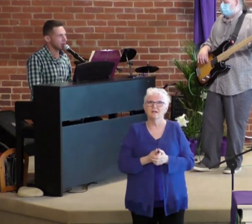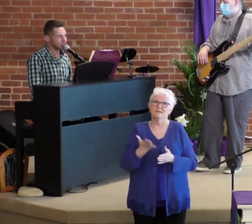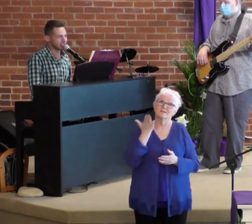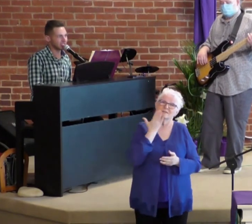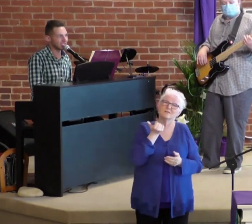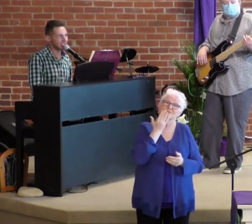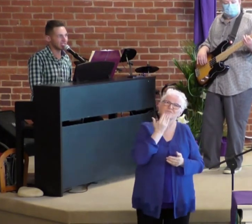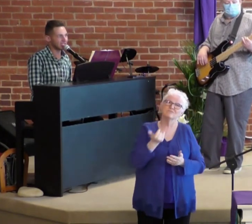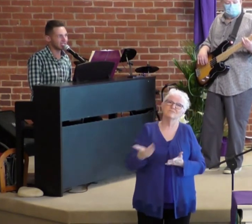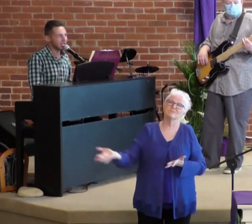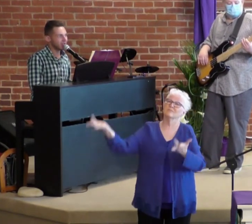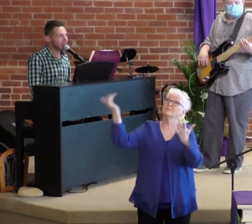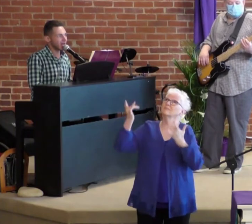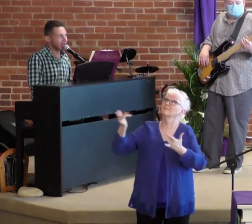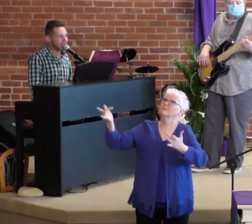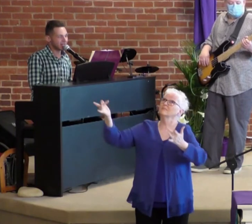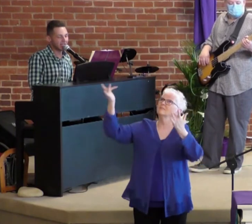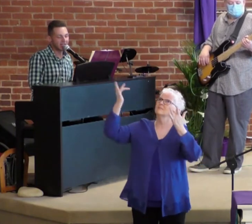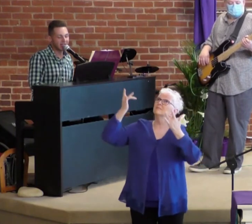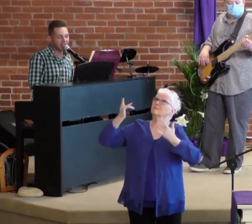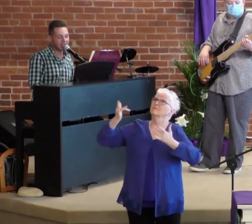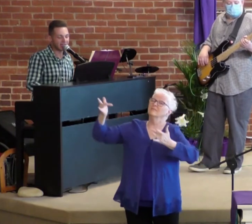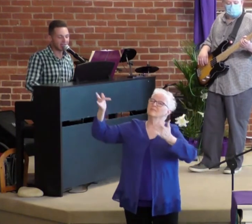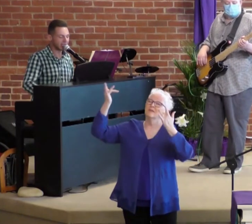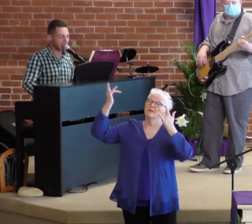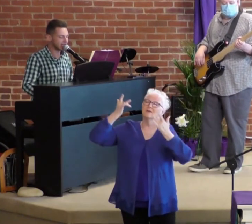Sweet mercy that I